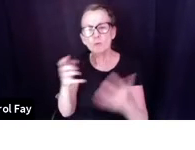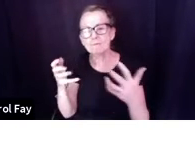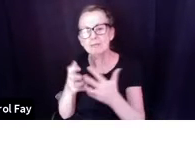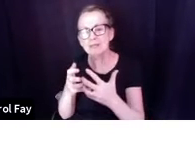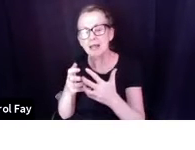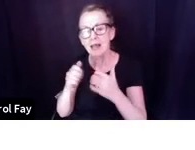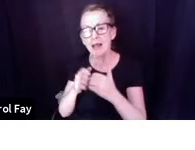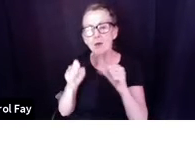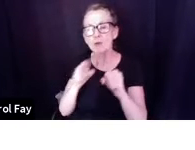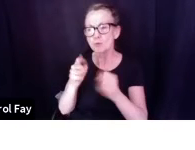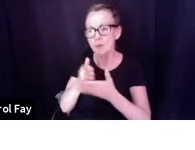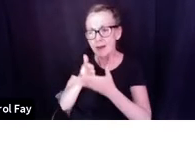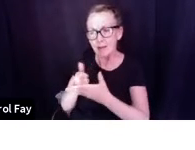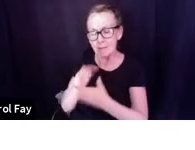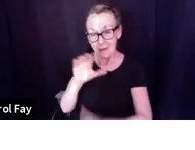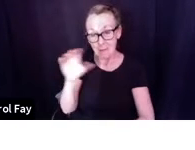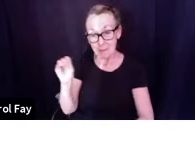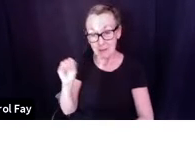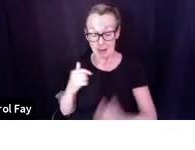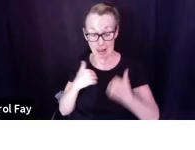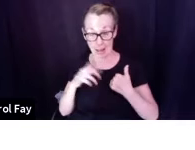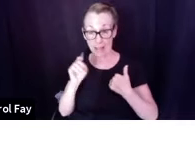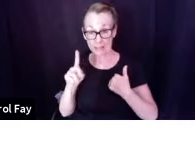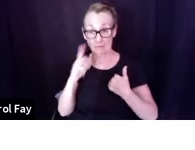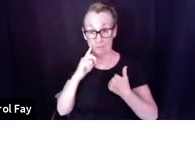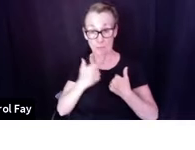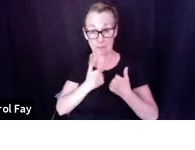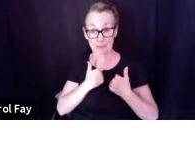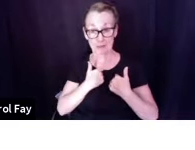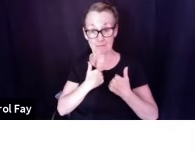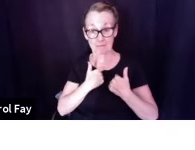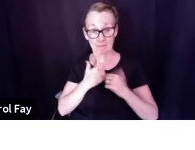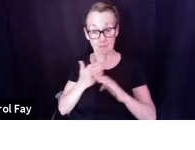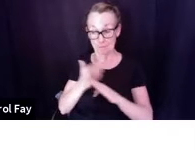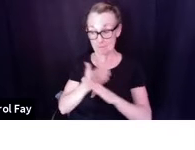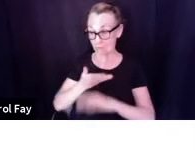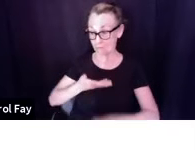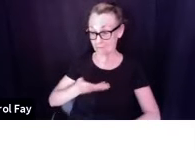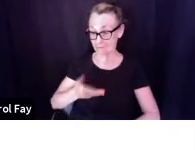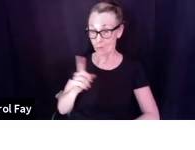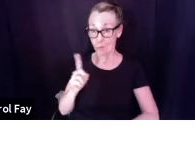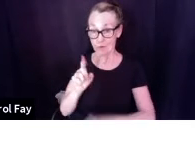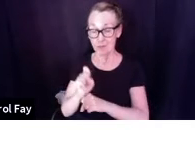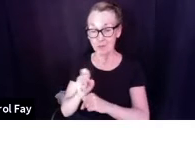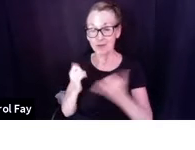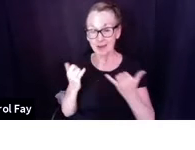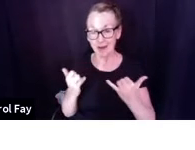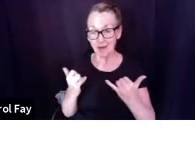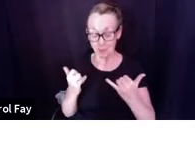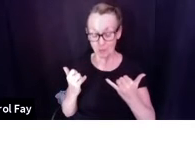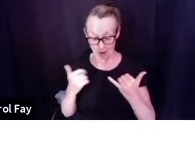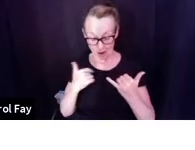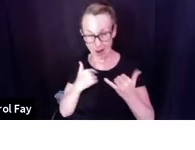you contribute? I did that for myself before I got the job at where I'm working, and I